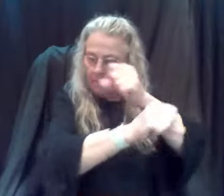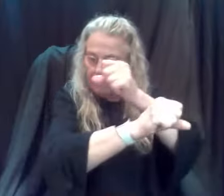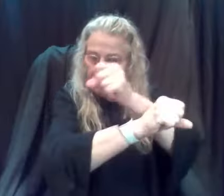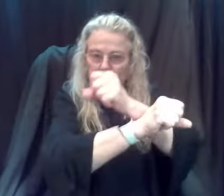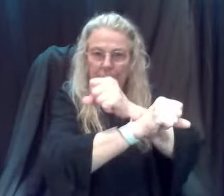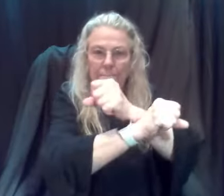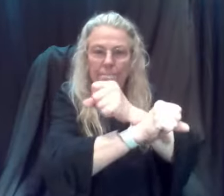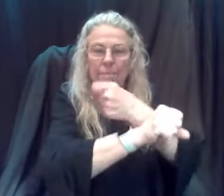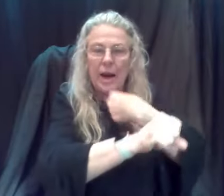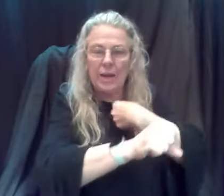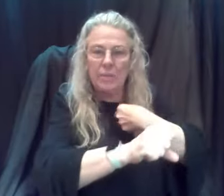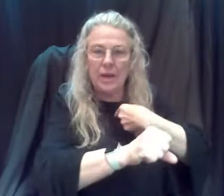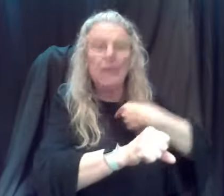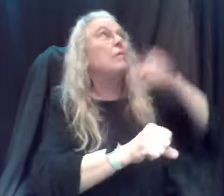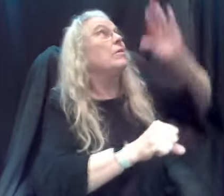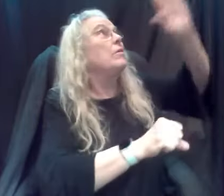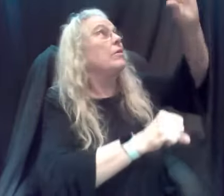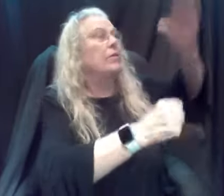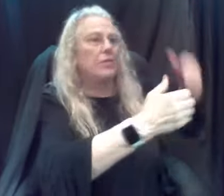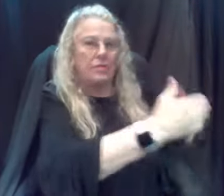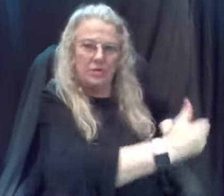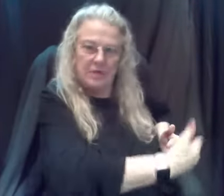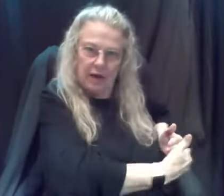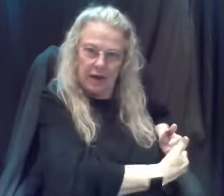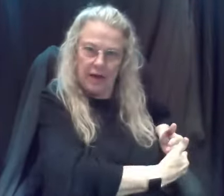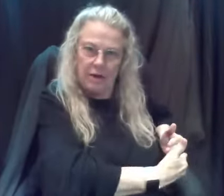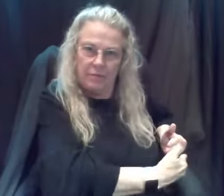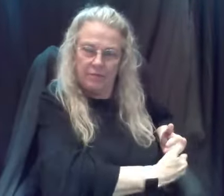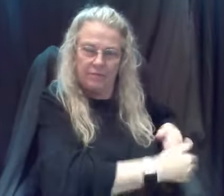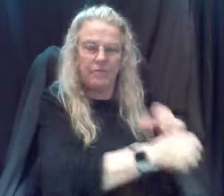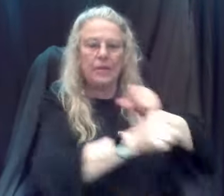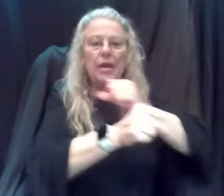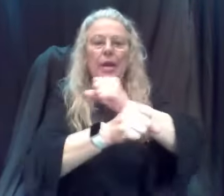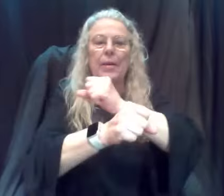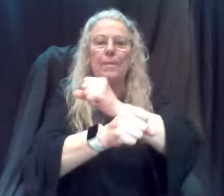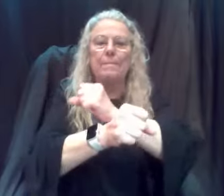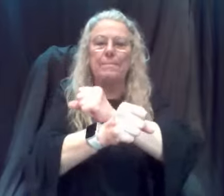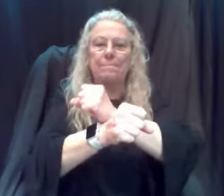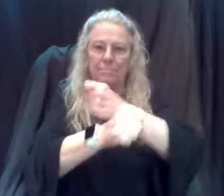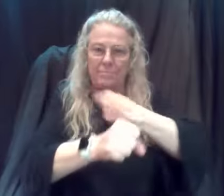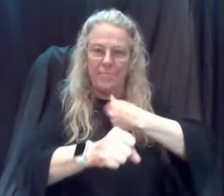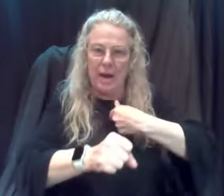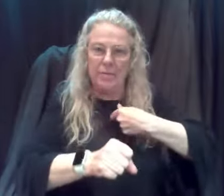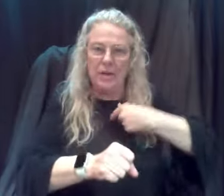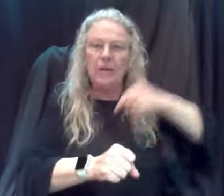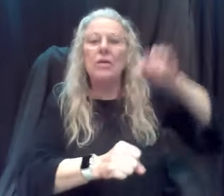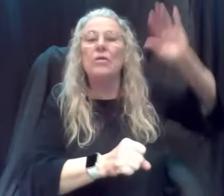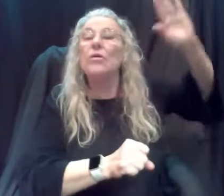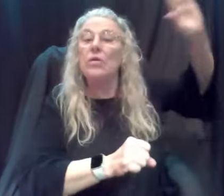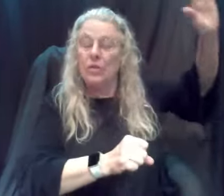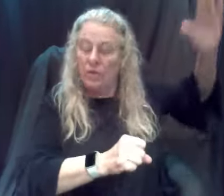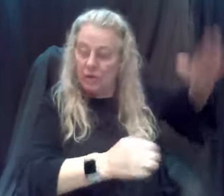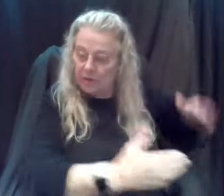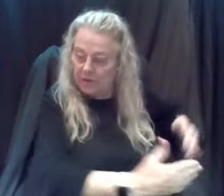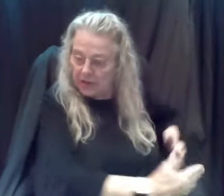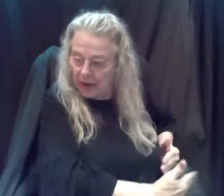Bind me to your side. Bind me to your side.